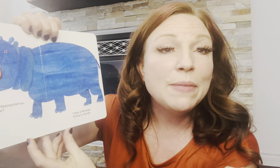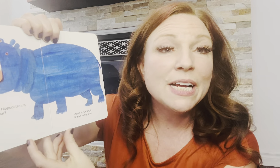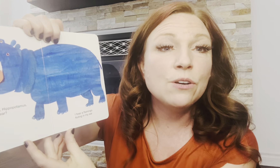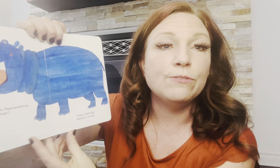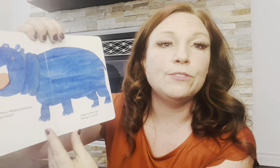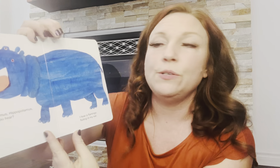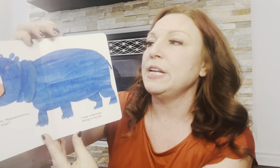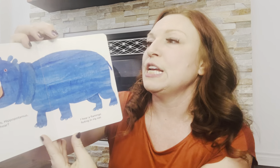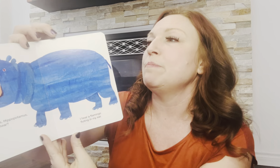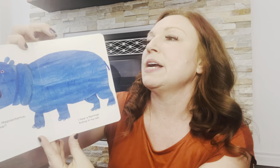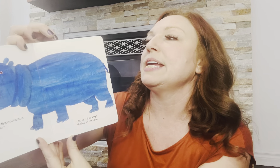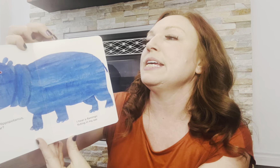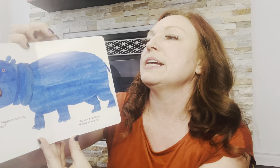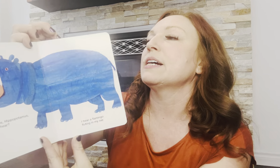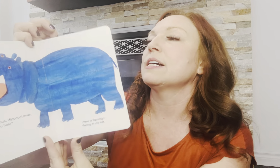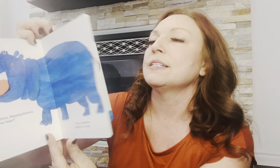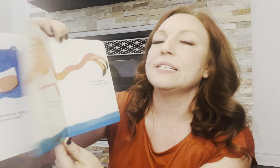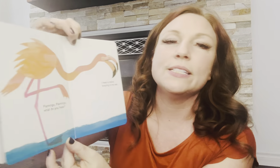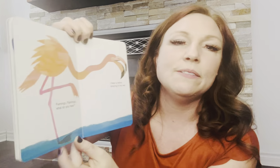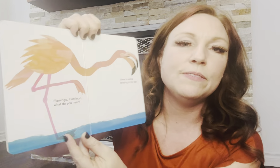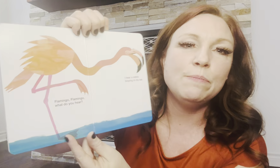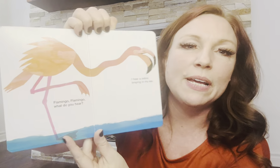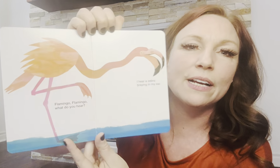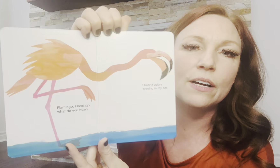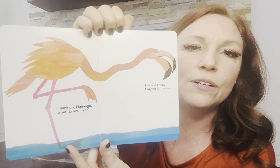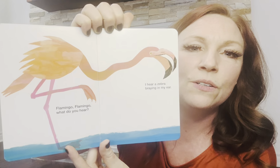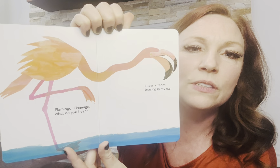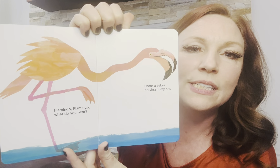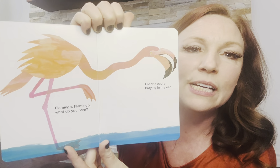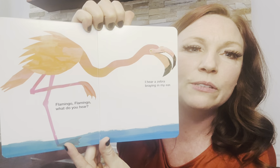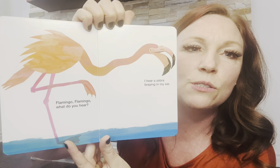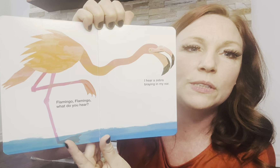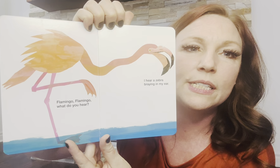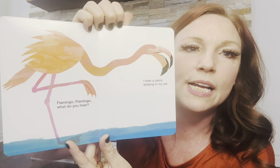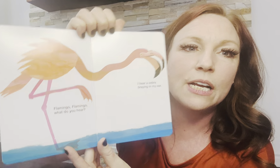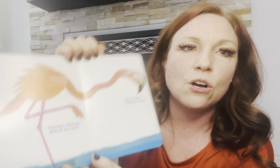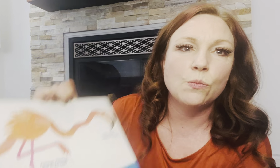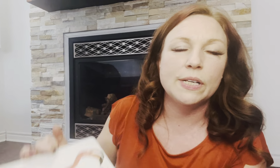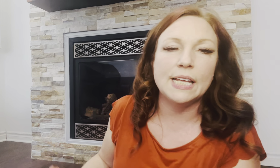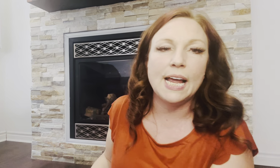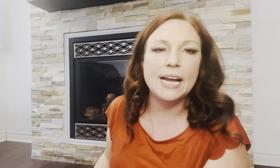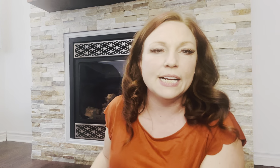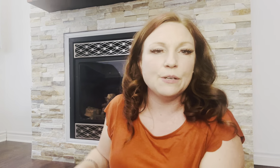flamingo fluting in my ear. There's the flamingo. See how it's only standing on one leg?